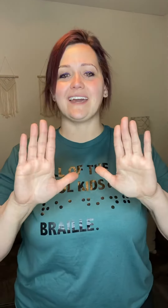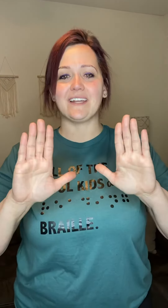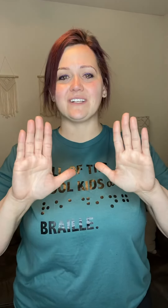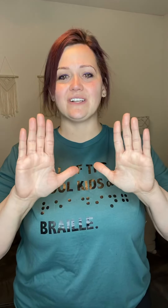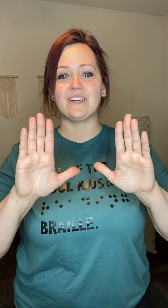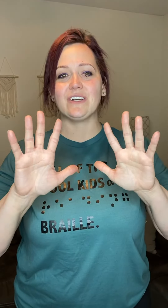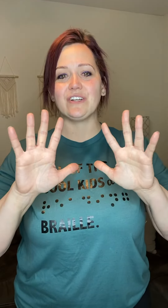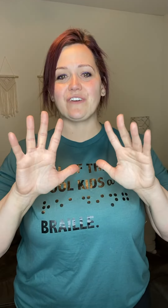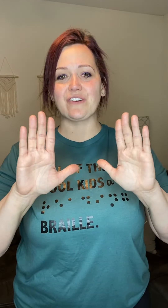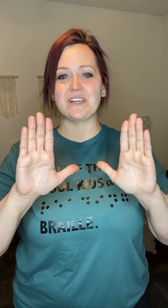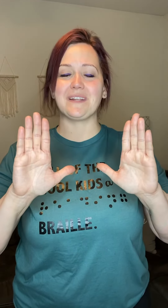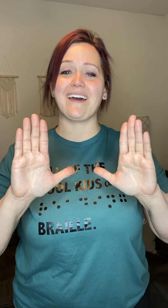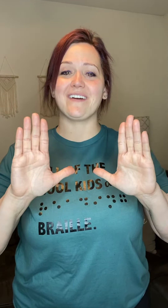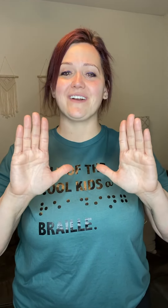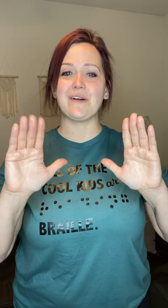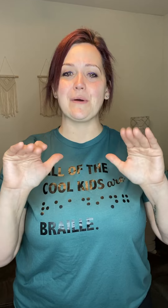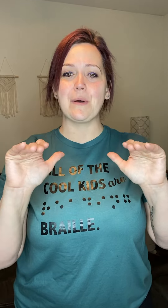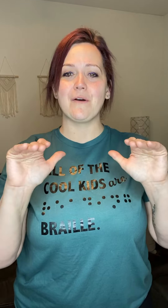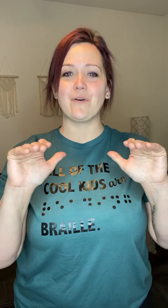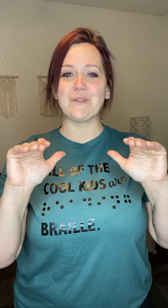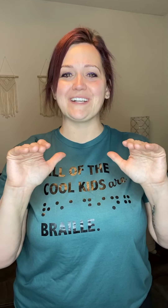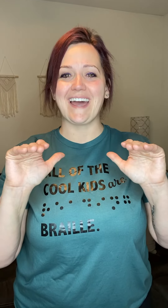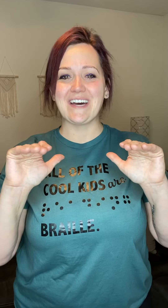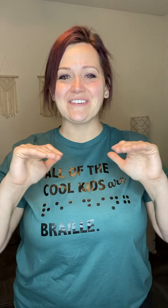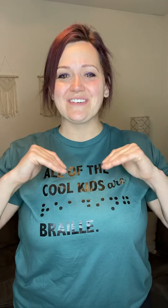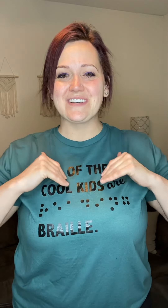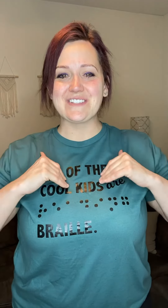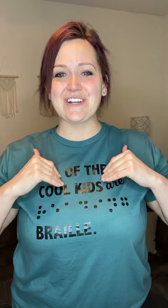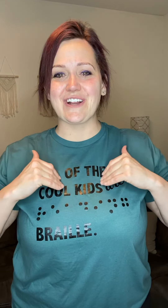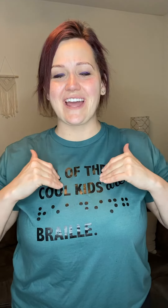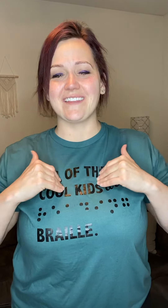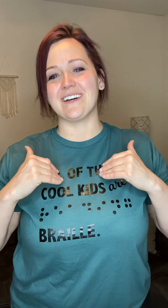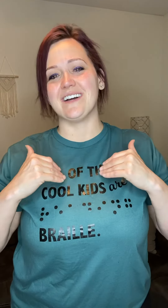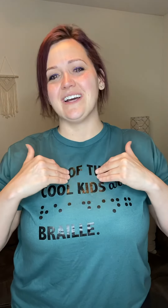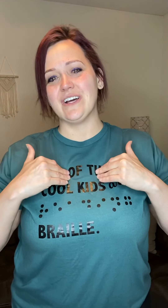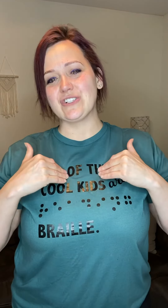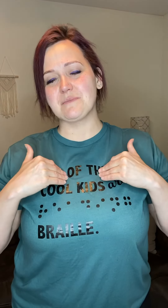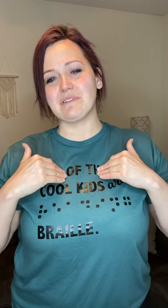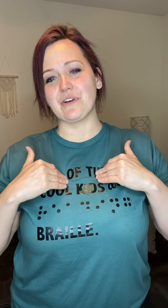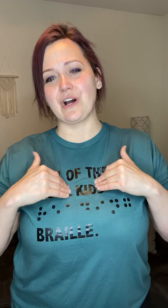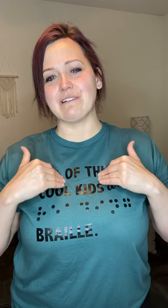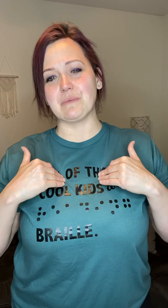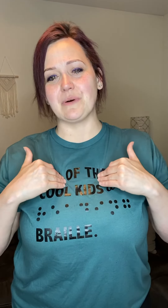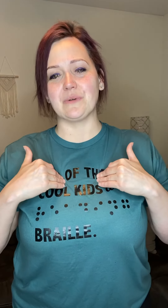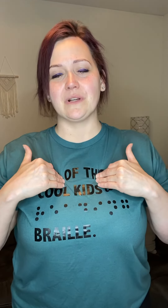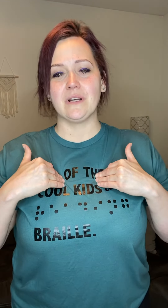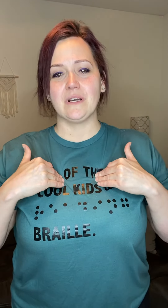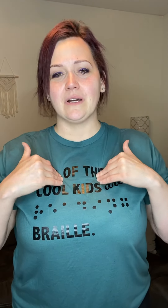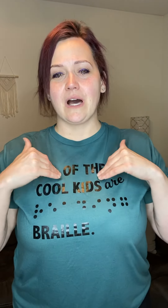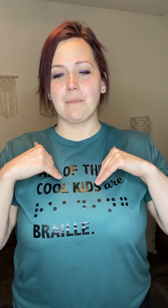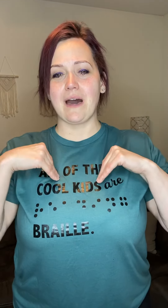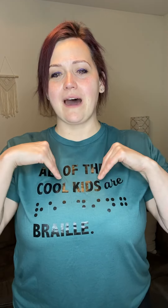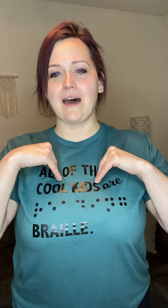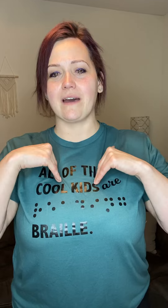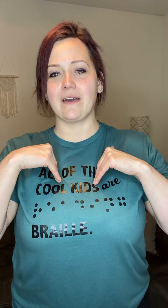Again, your fingers come together, fold in half, start at just below your collarbone, up high on